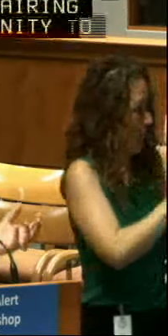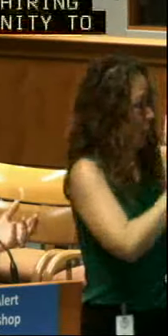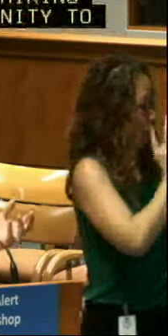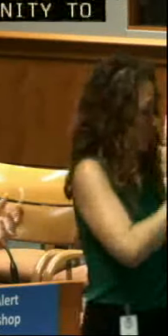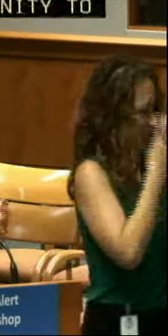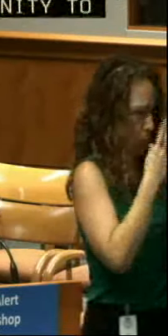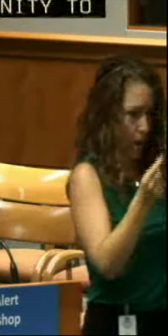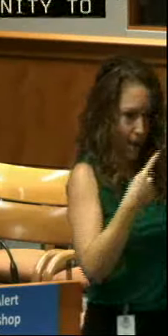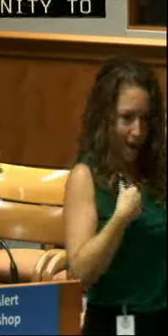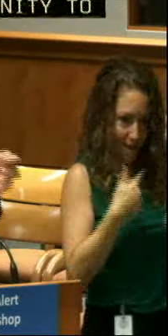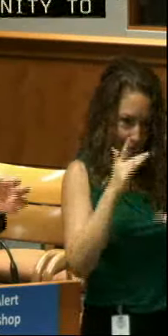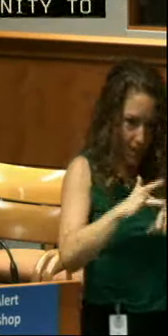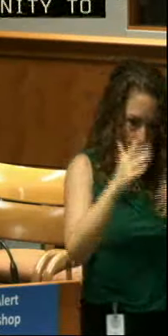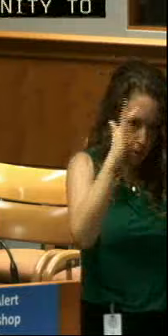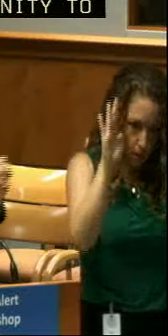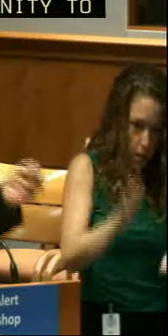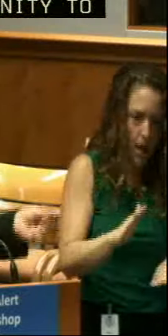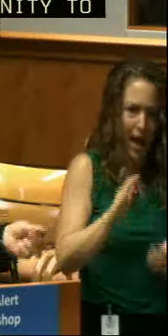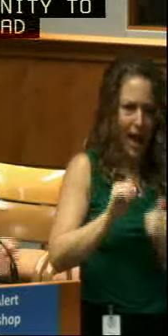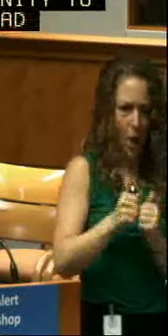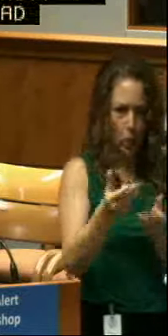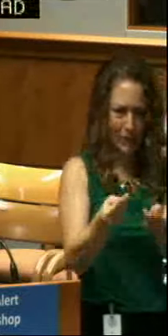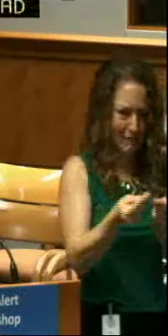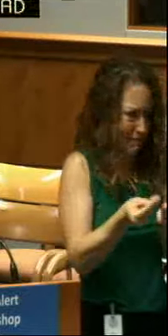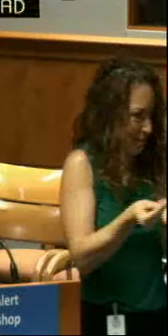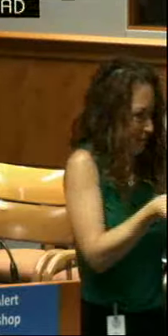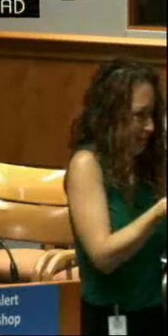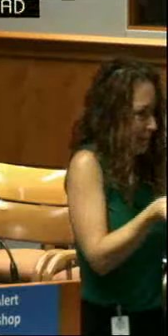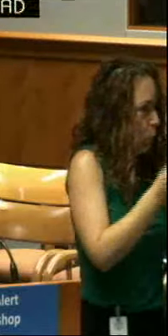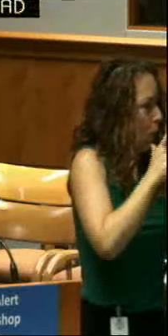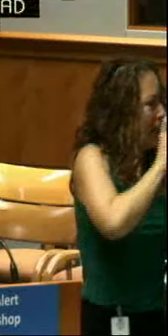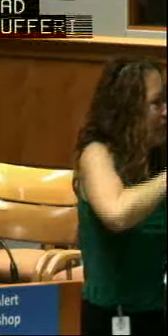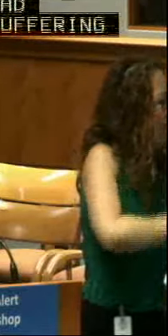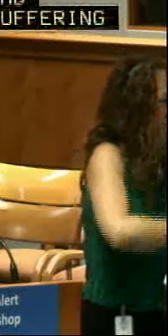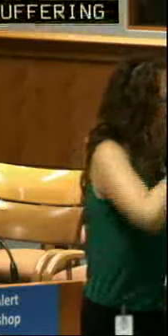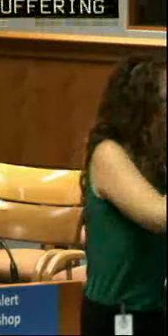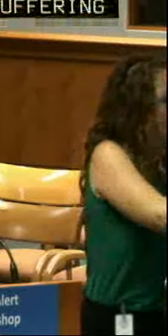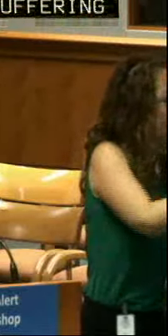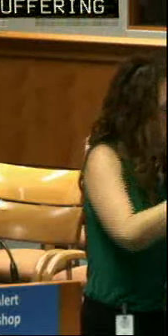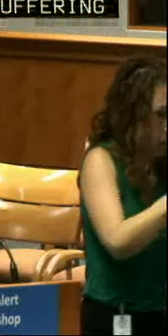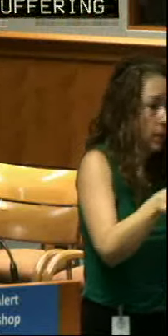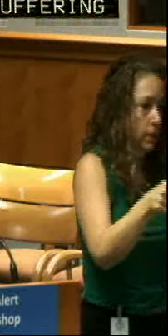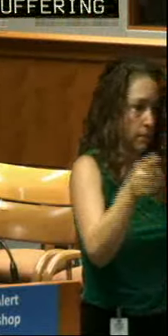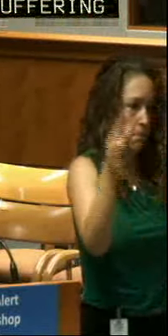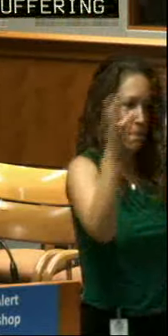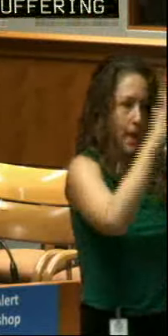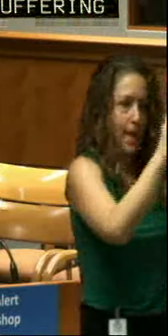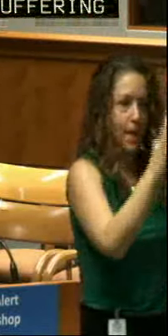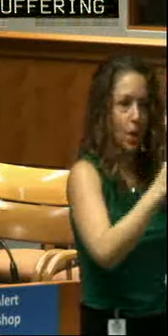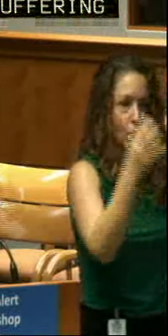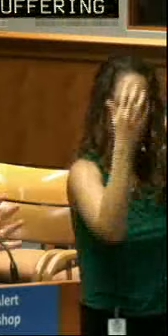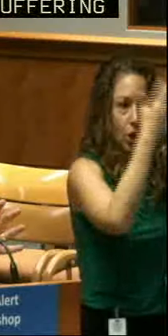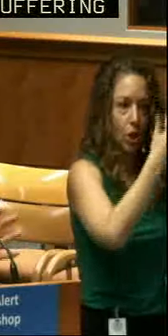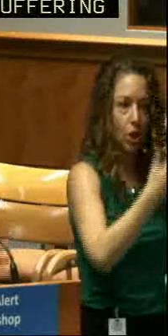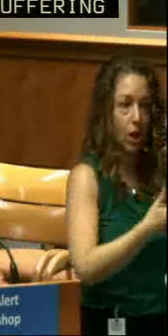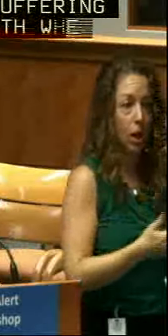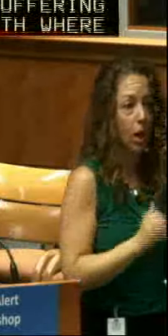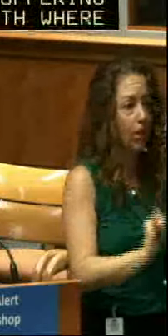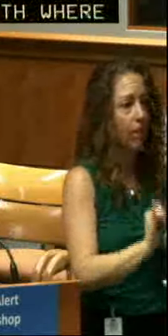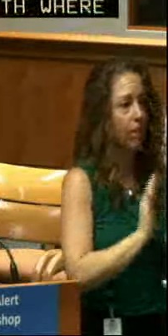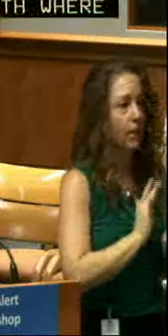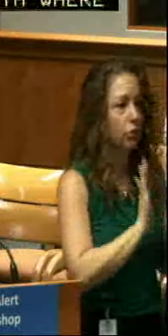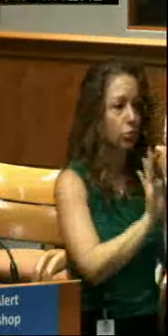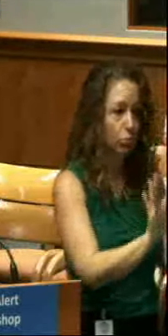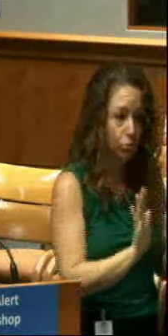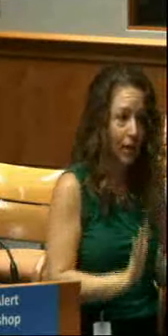suffering could best be paired with where the greatest need was. And that's great.